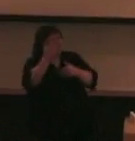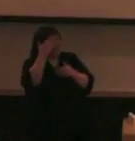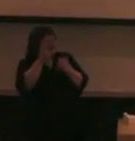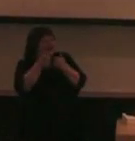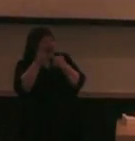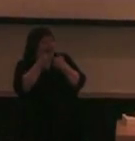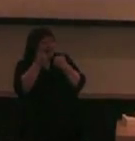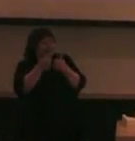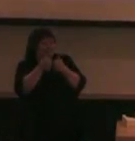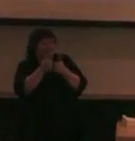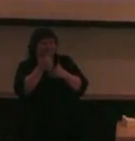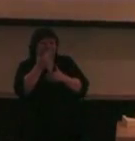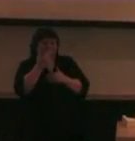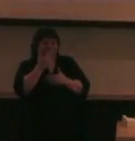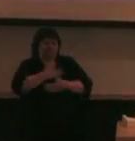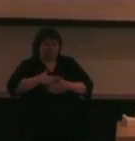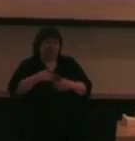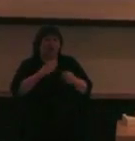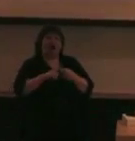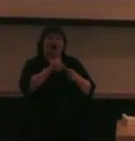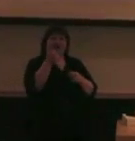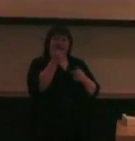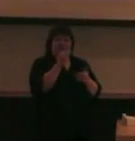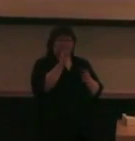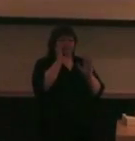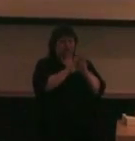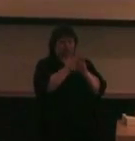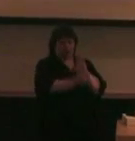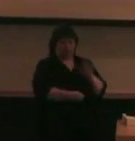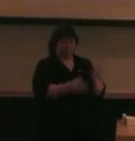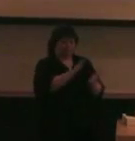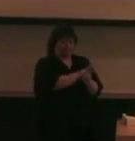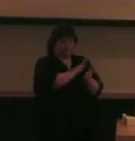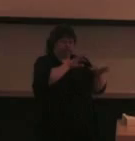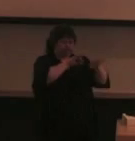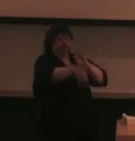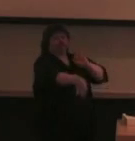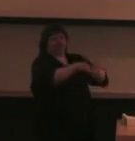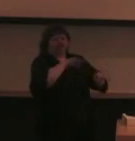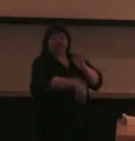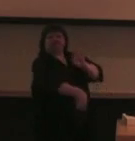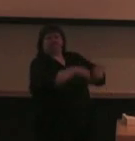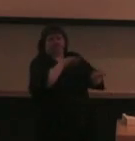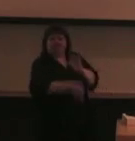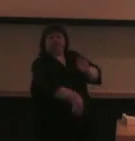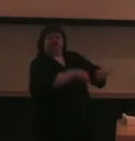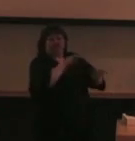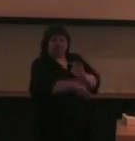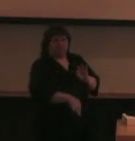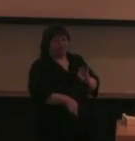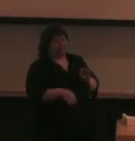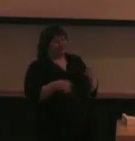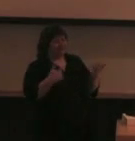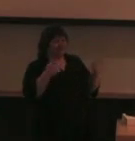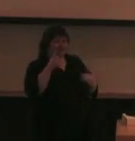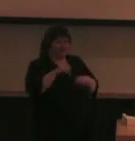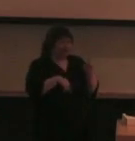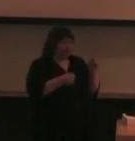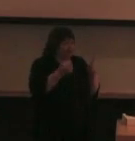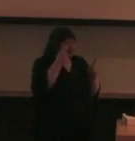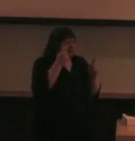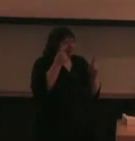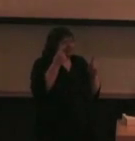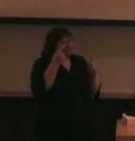is helpful. Ripping up paper sometimes is helpful for some of those low literacy patients, which is not there. It should be